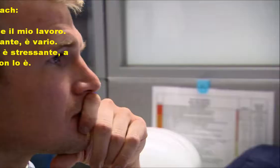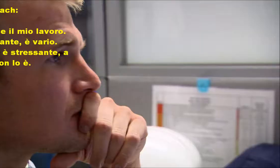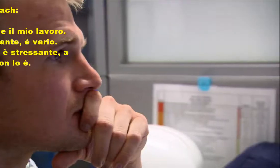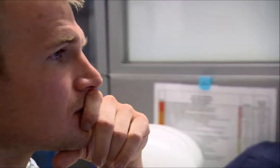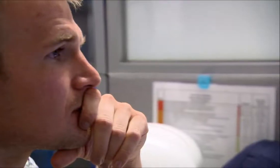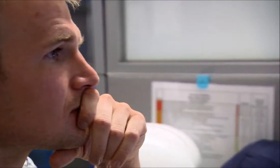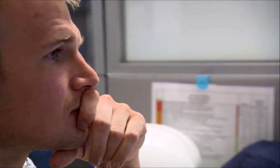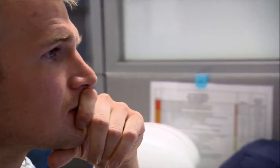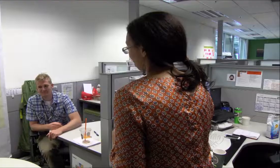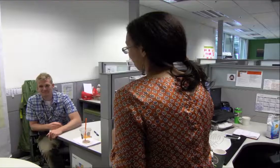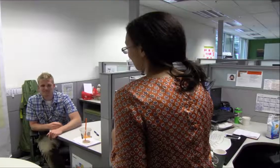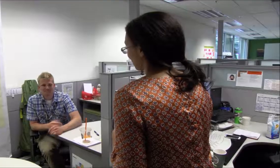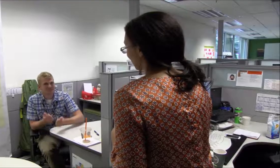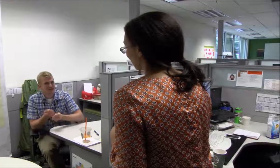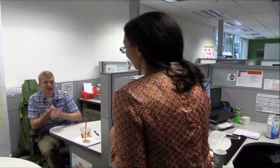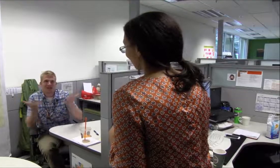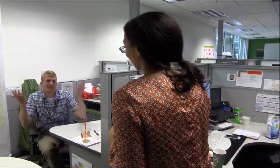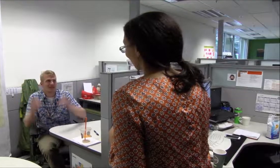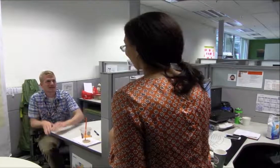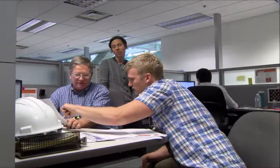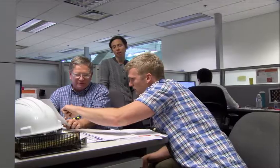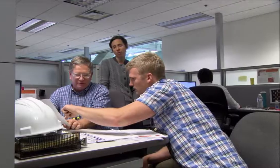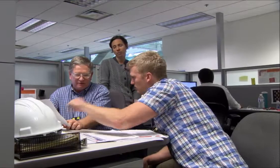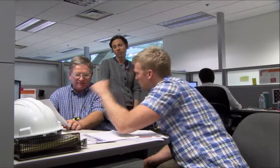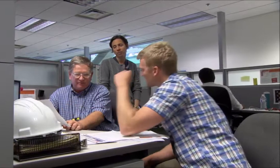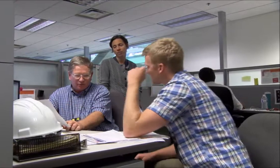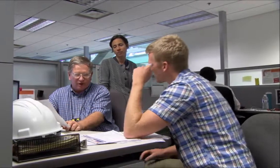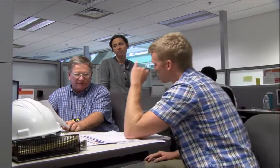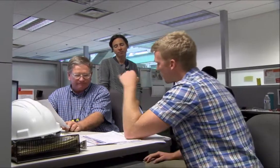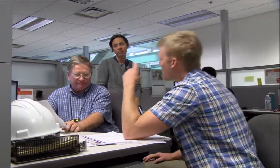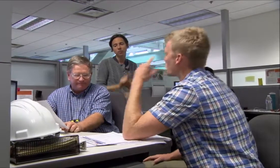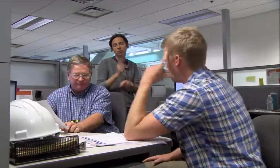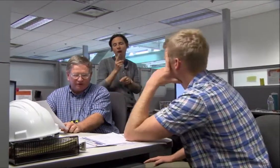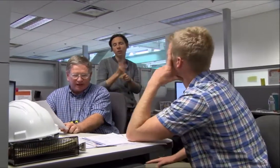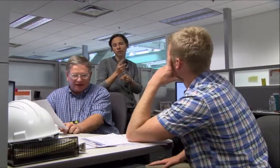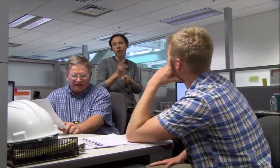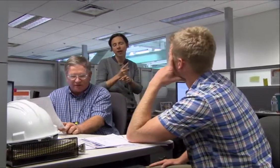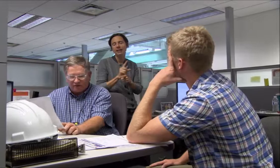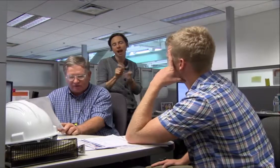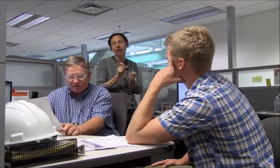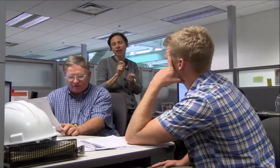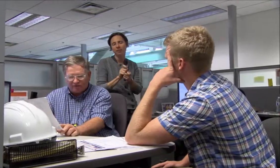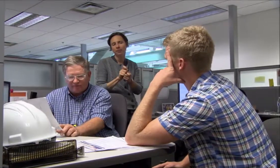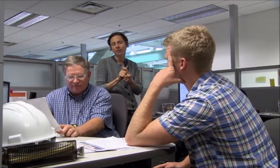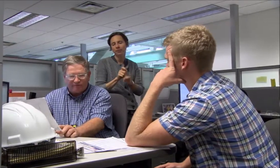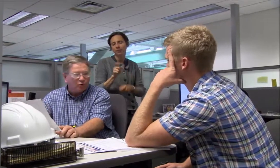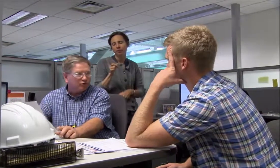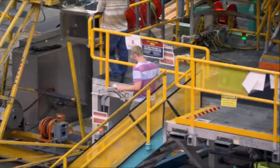Sometimes it's stressful, sometimes it's not. Every day is something new. Always something to learn.